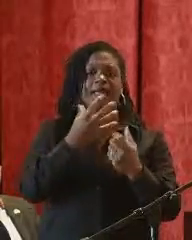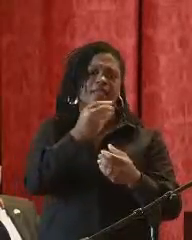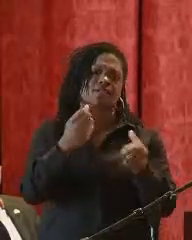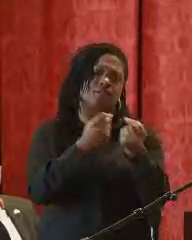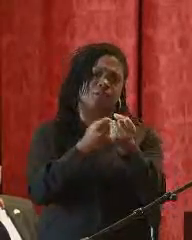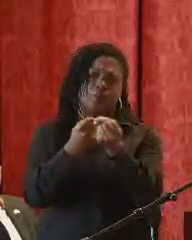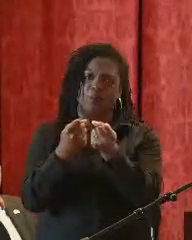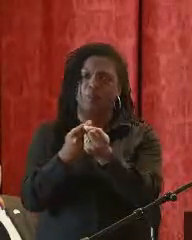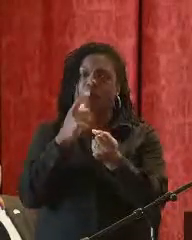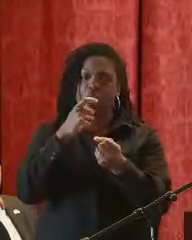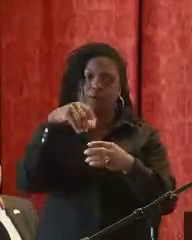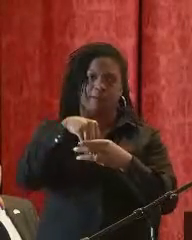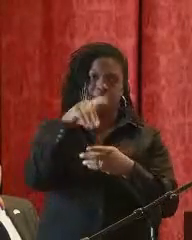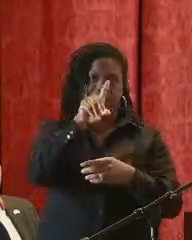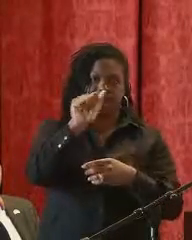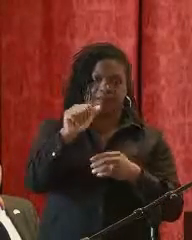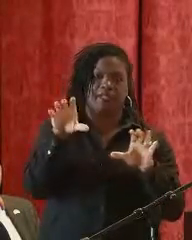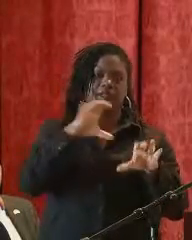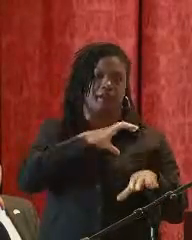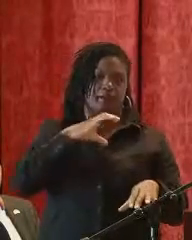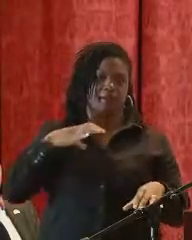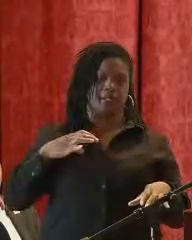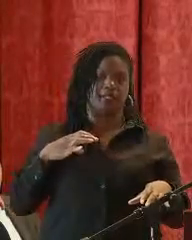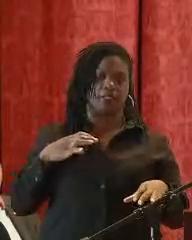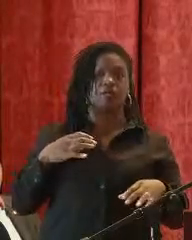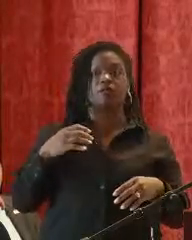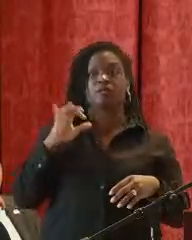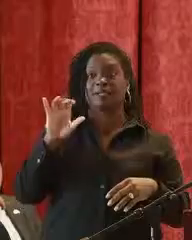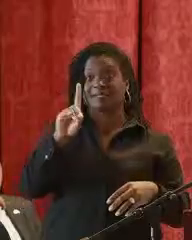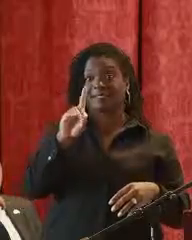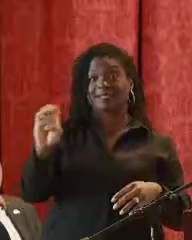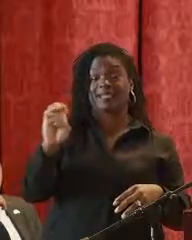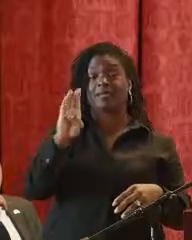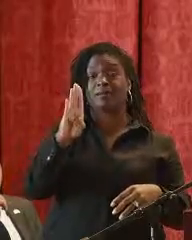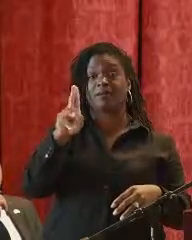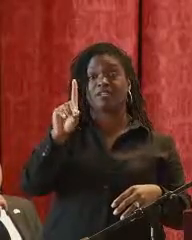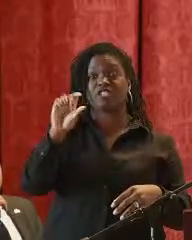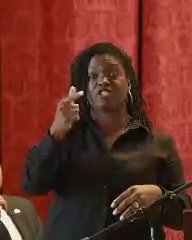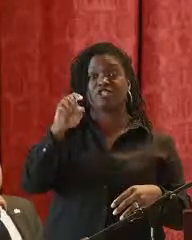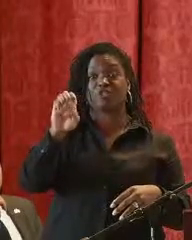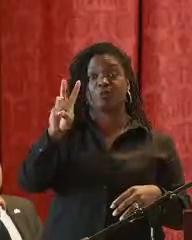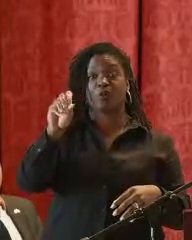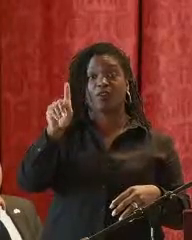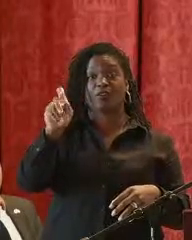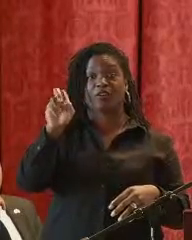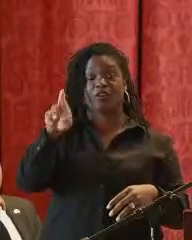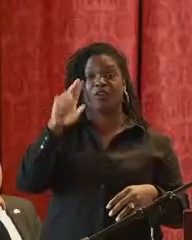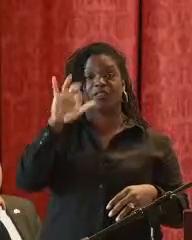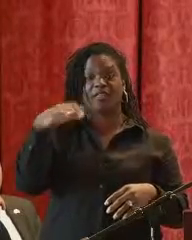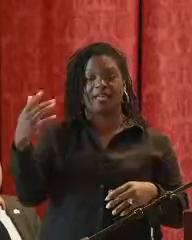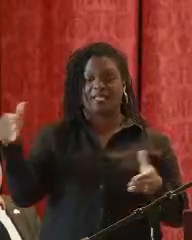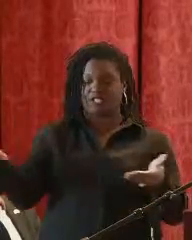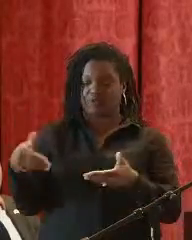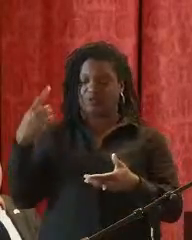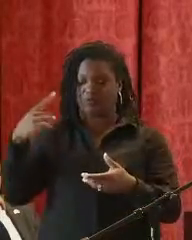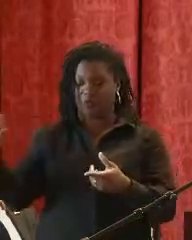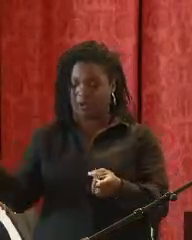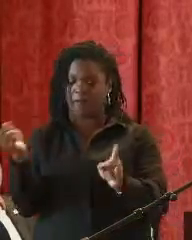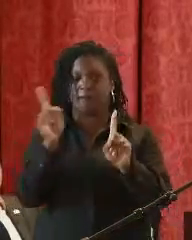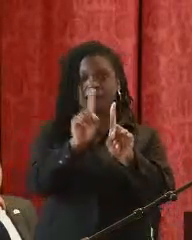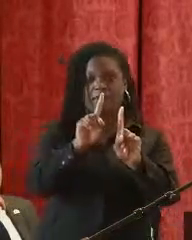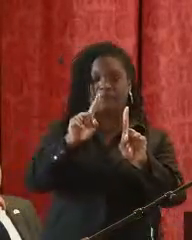community. Now I would like to welcome Dee Budgewater from Lighthouse, Louisiana to introduce the award.